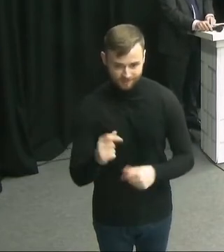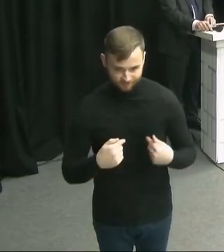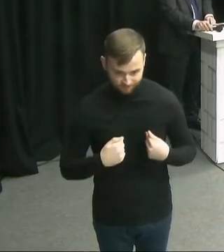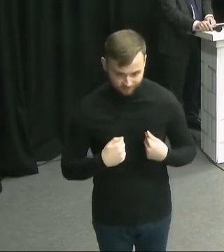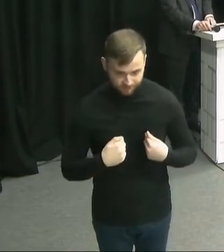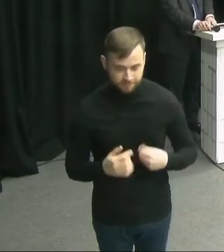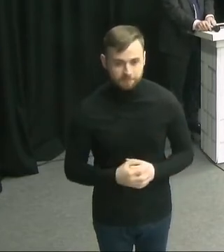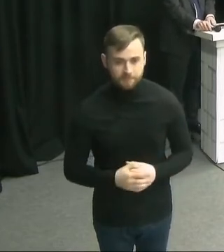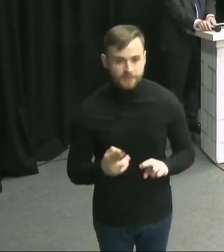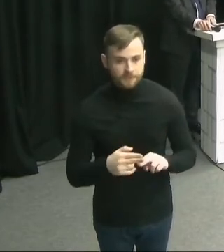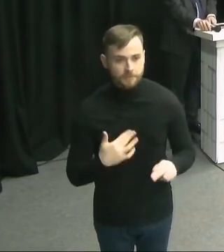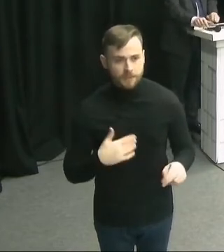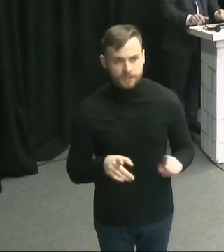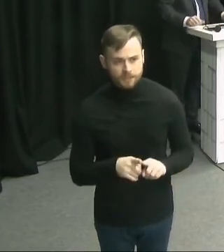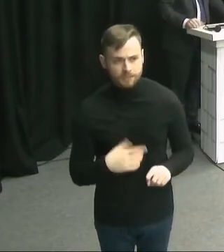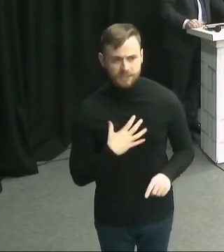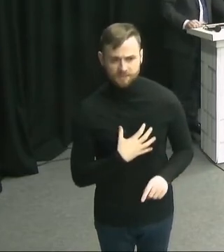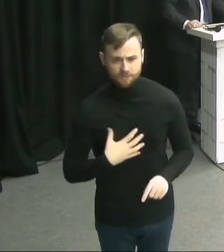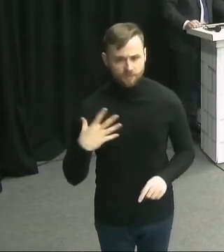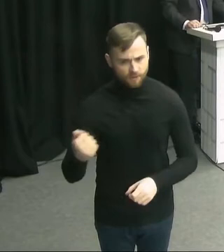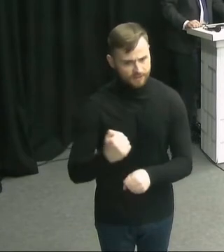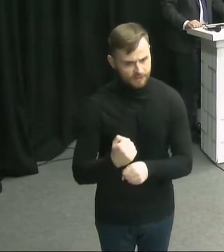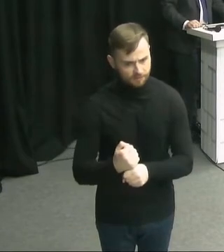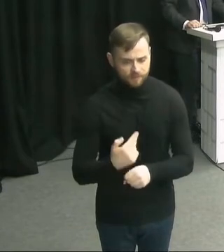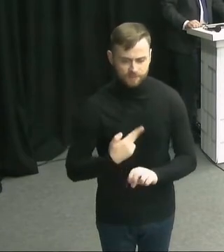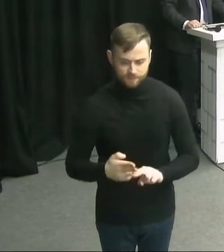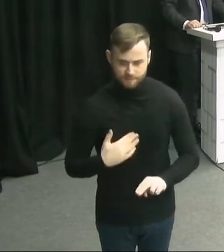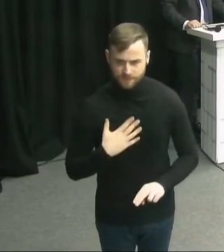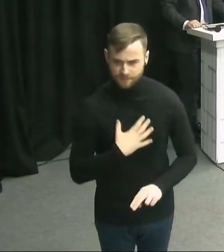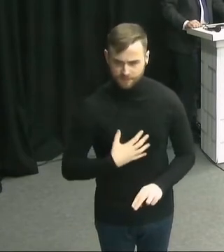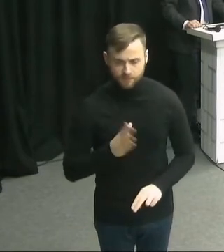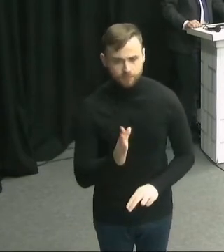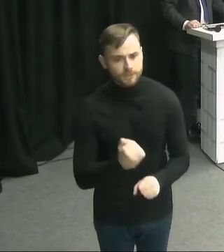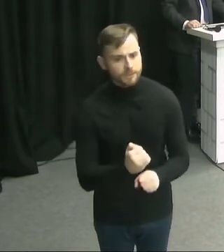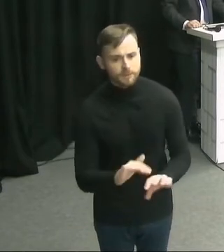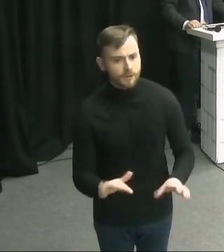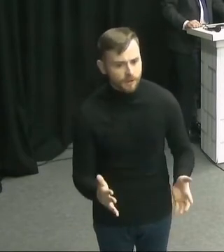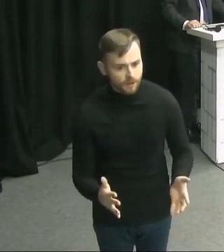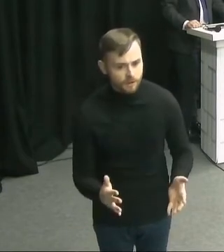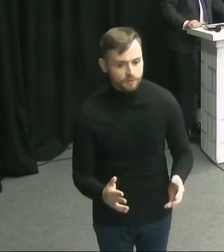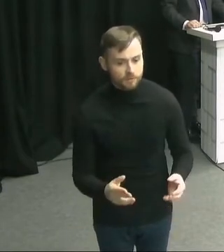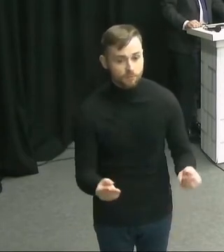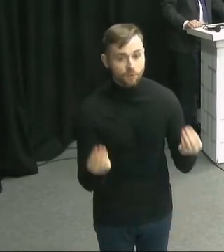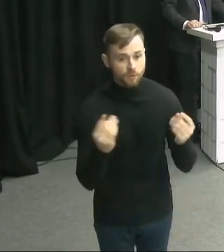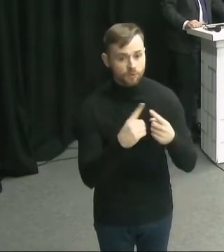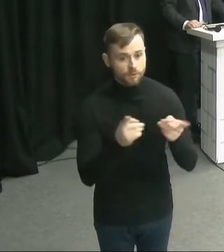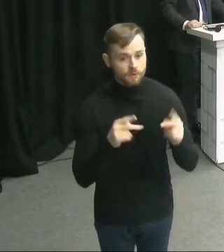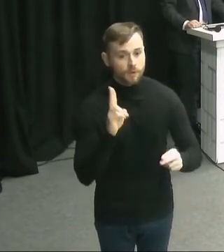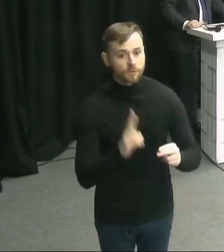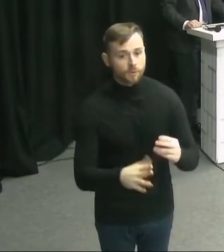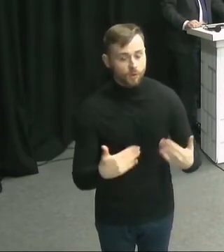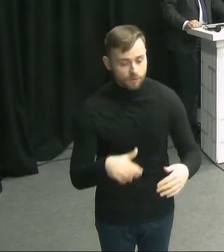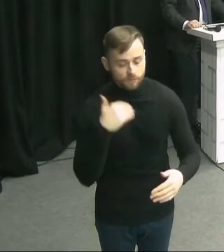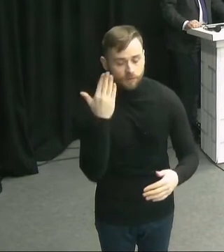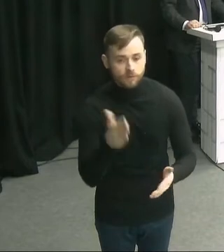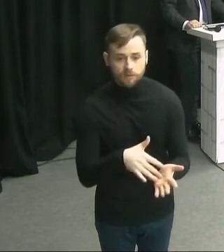law. So, of course, I'm the most interested in your work afterwards, what you're going to do